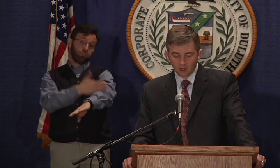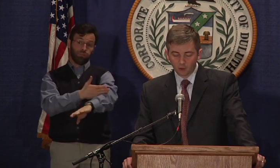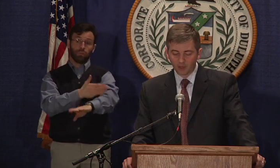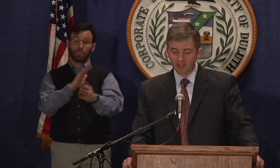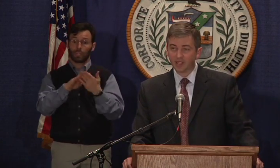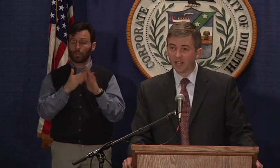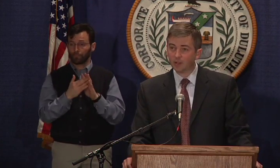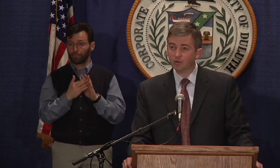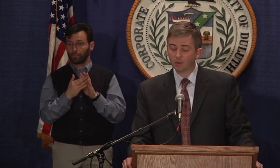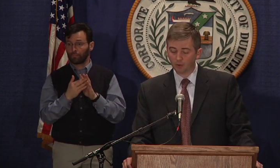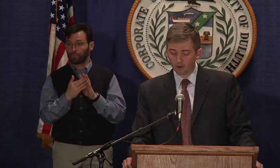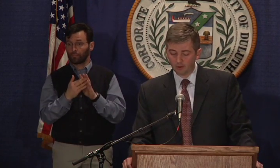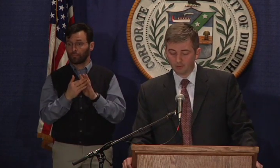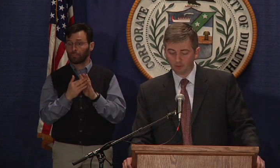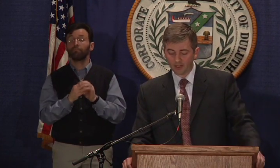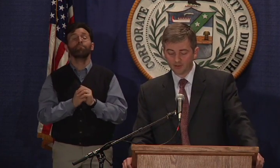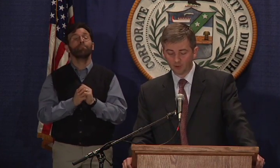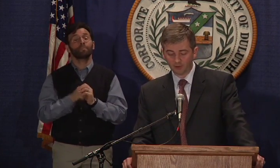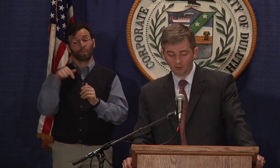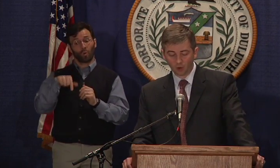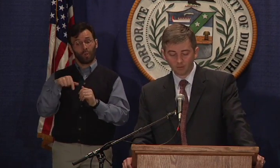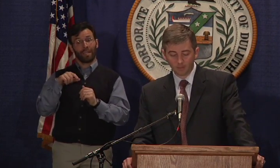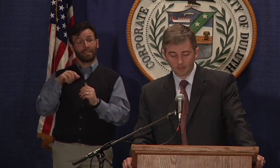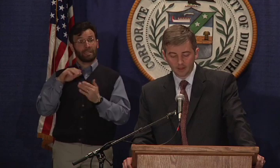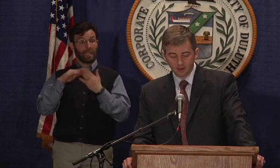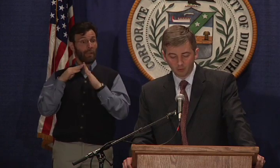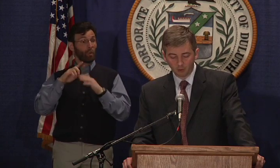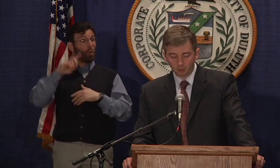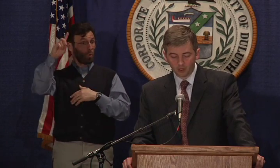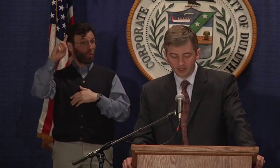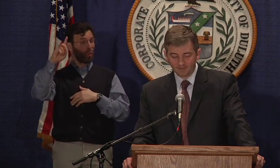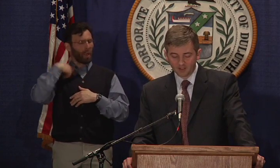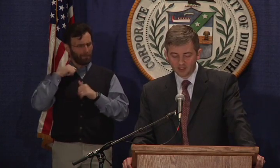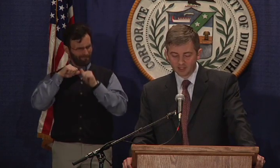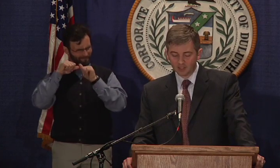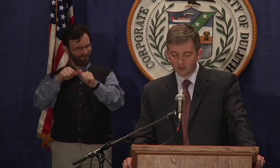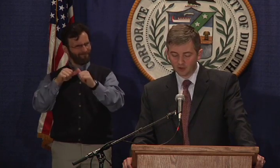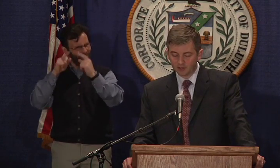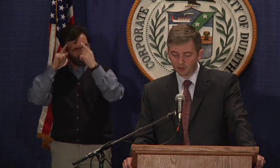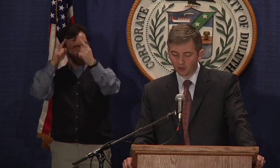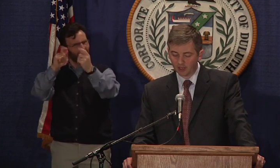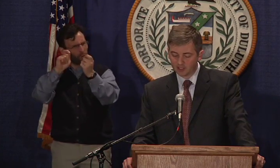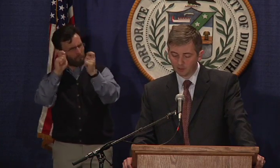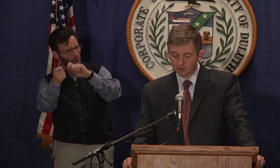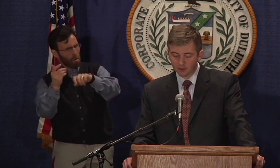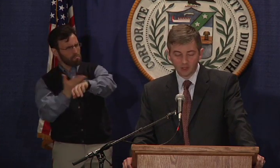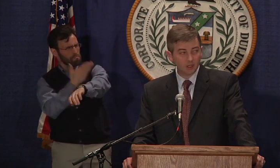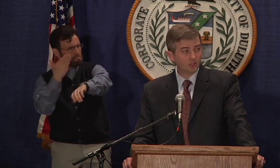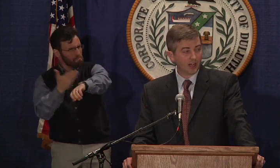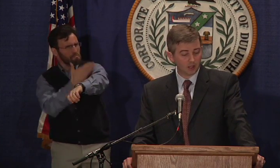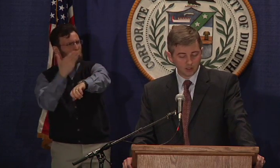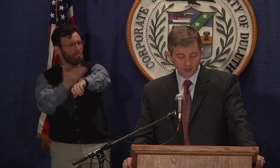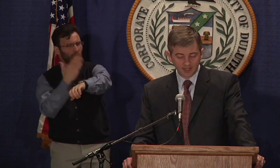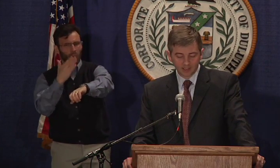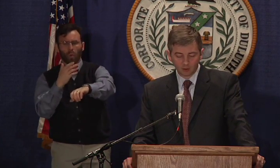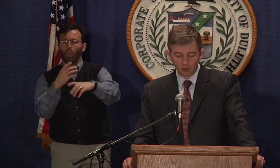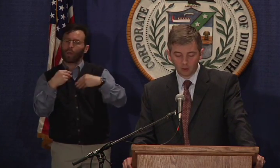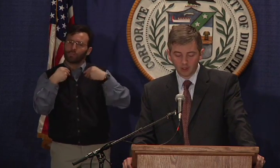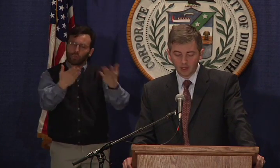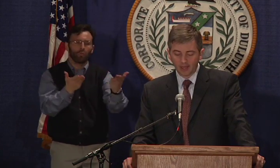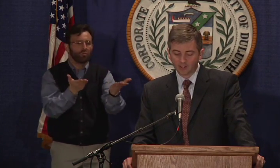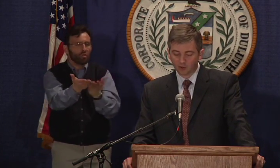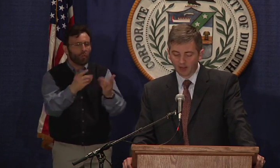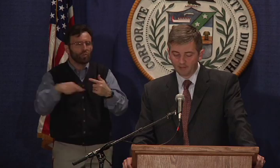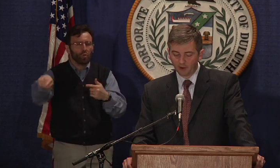city of Duluth, we continue to press for reform. We will put an emphasis on service to our customers, challenge the status